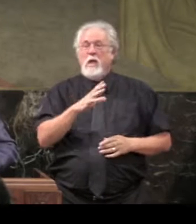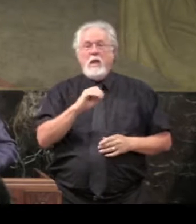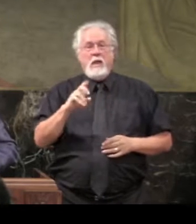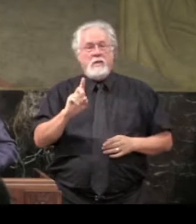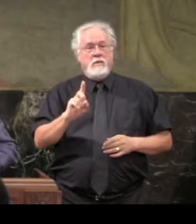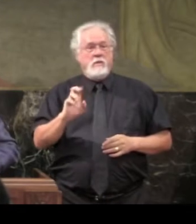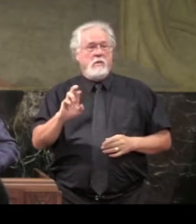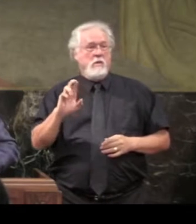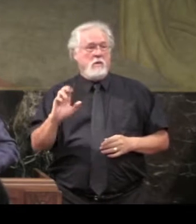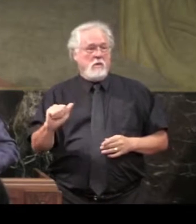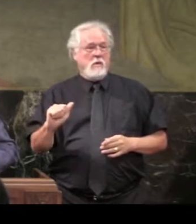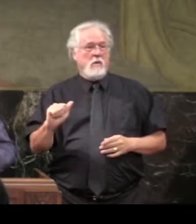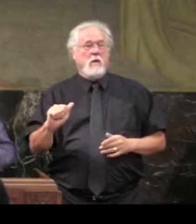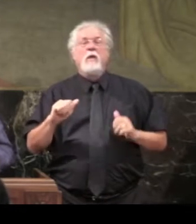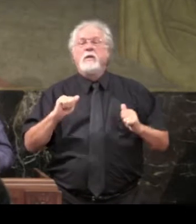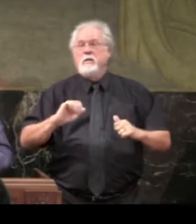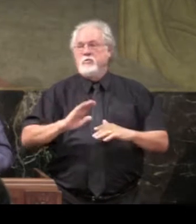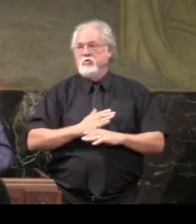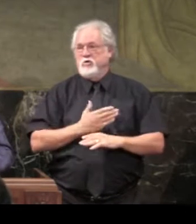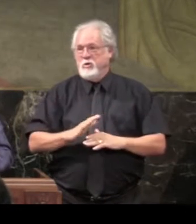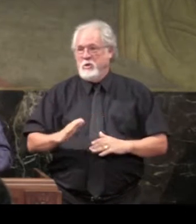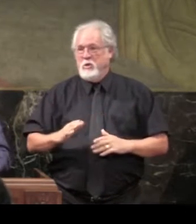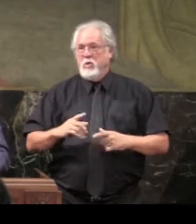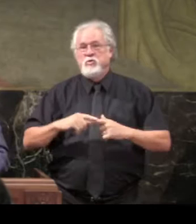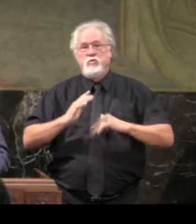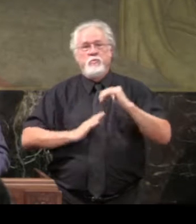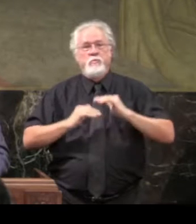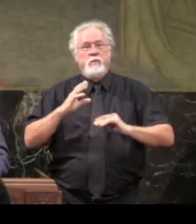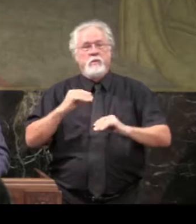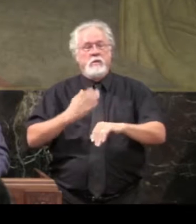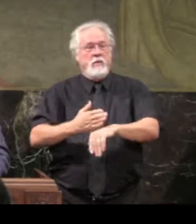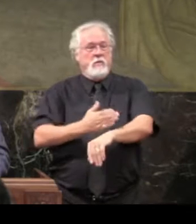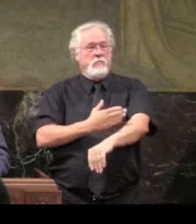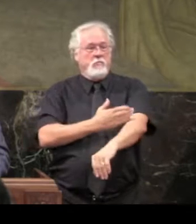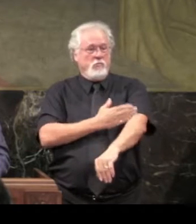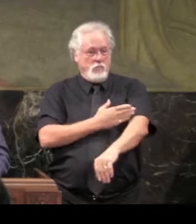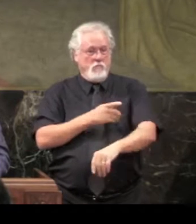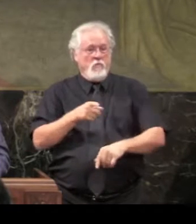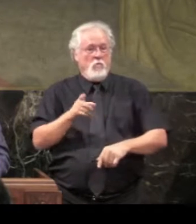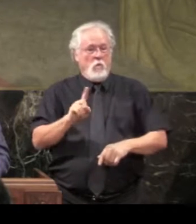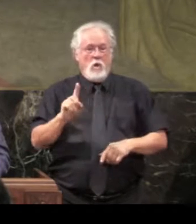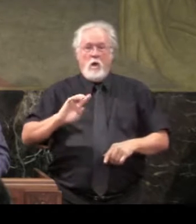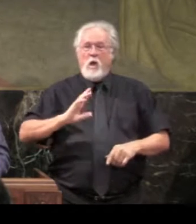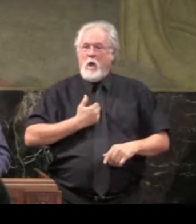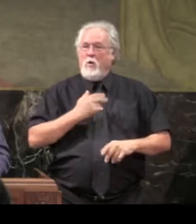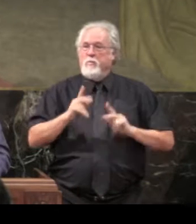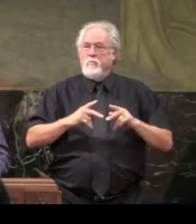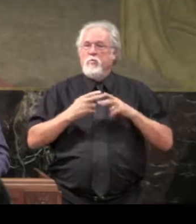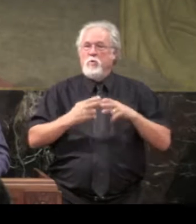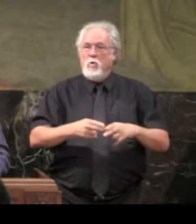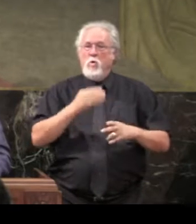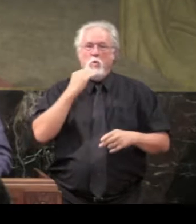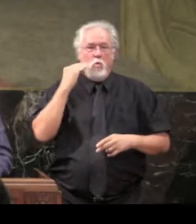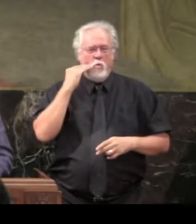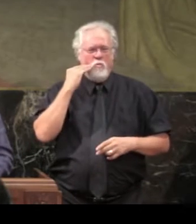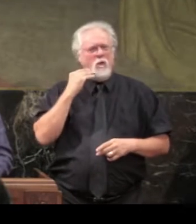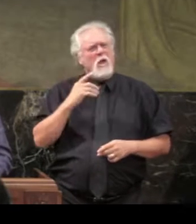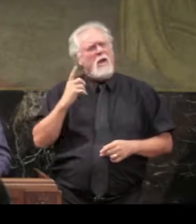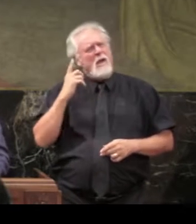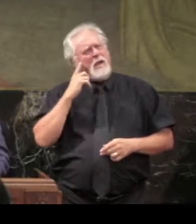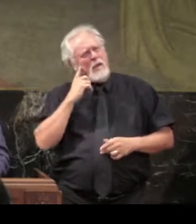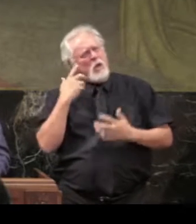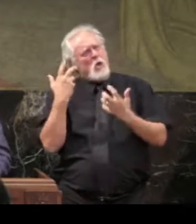the DRA can share in building and improving the places that our citizens call home. And you hear the word